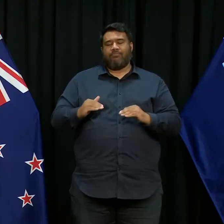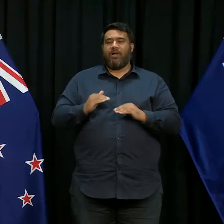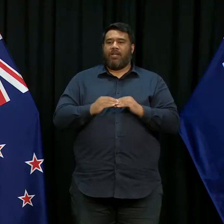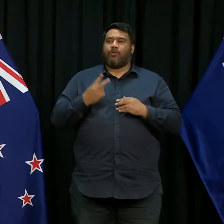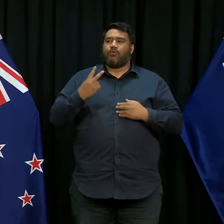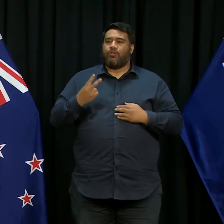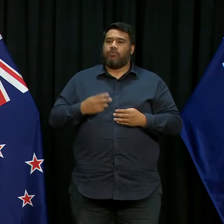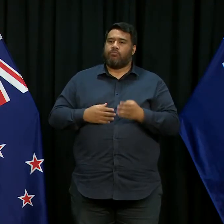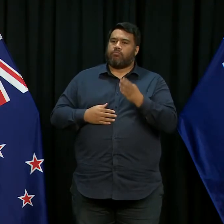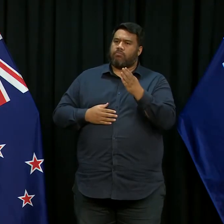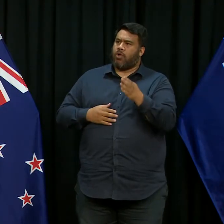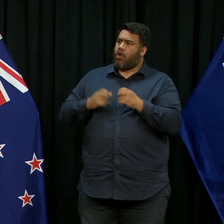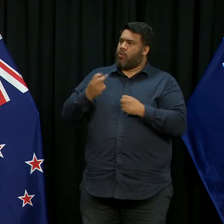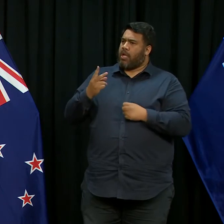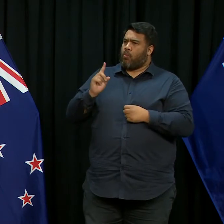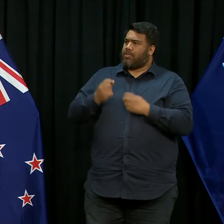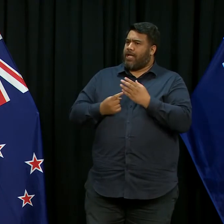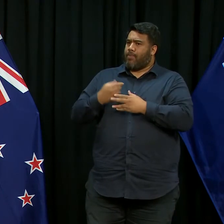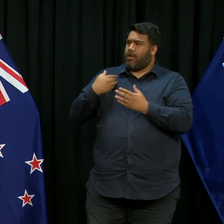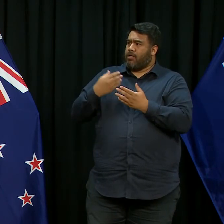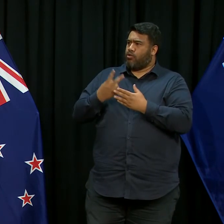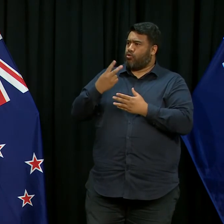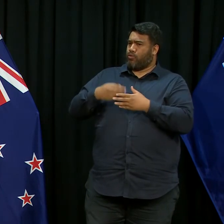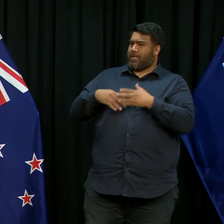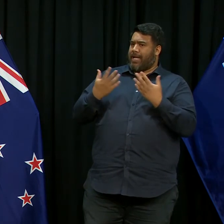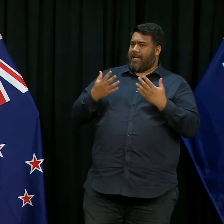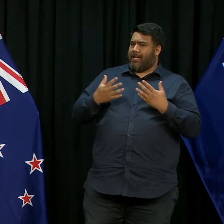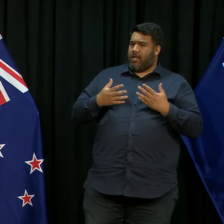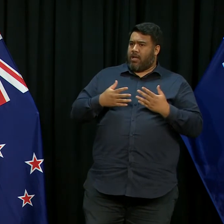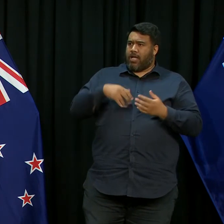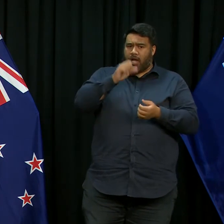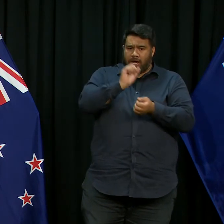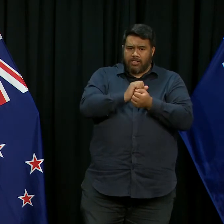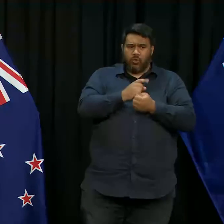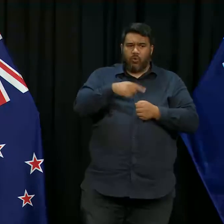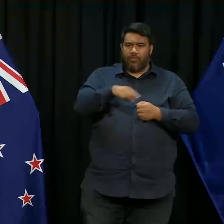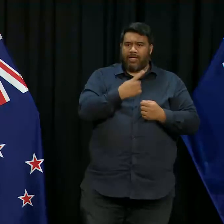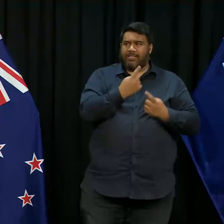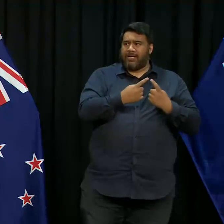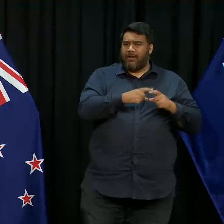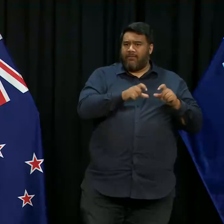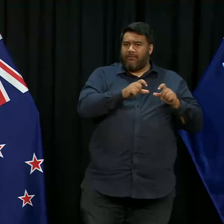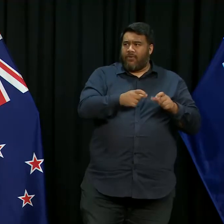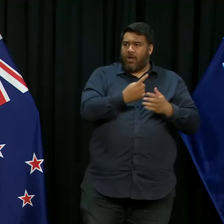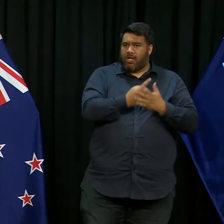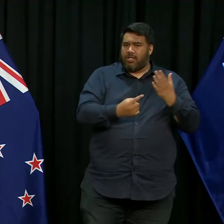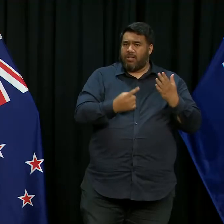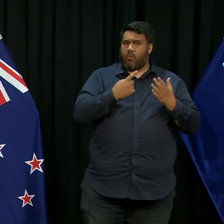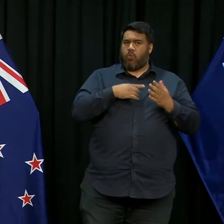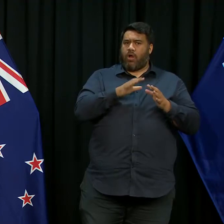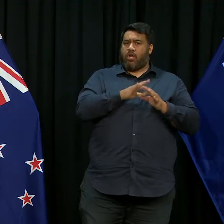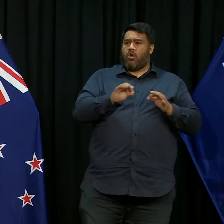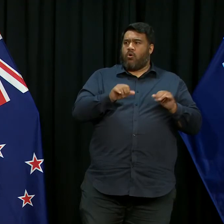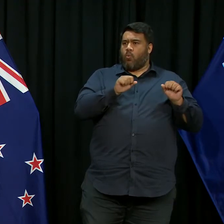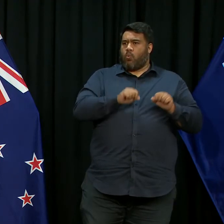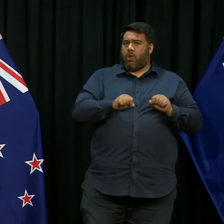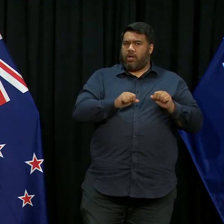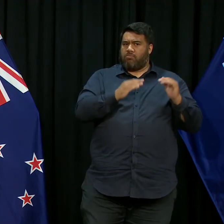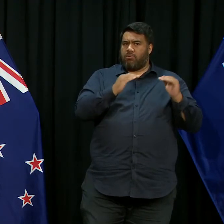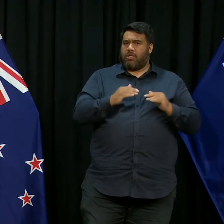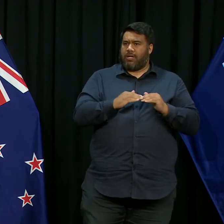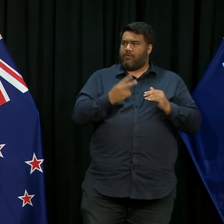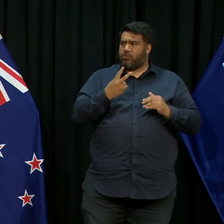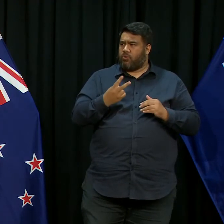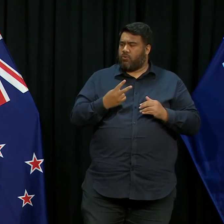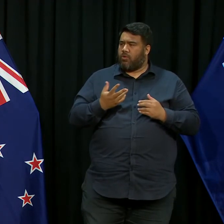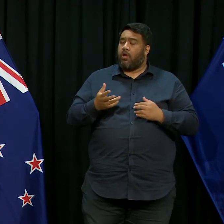this, what's happened in the last couple of days? All these people in the high school would have been... I guess the point is at the time you make the decision... I guess the point is at the time you make